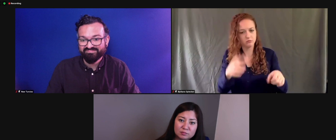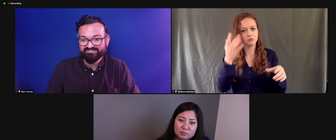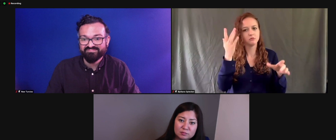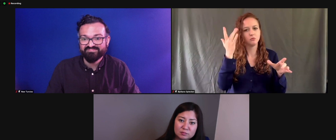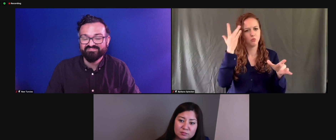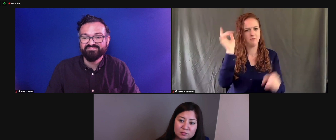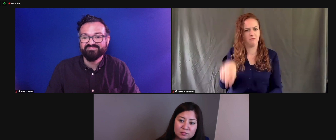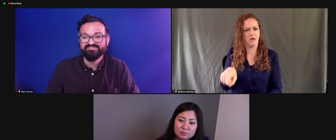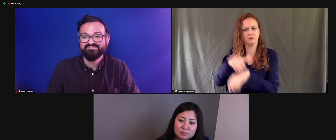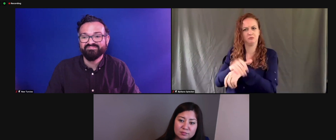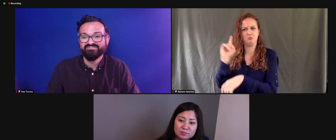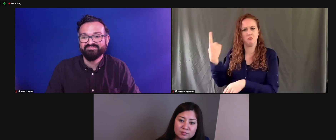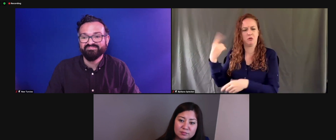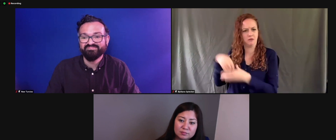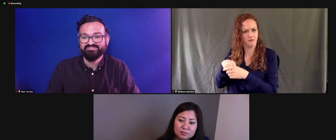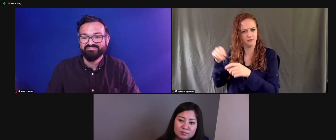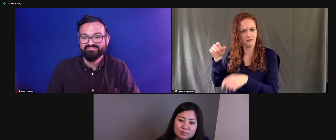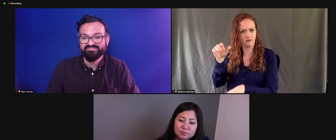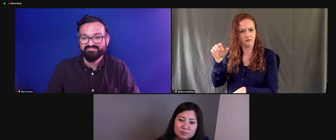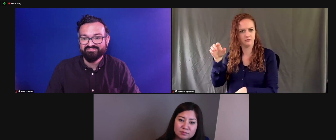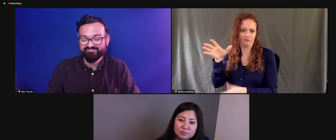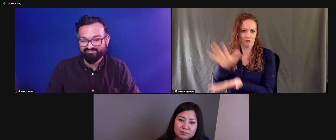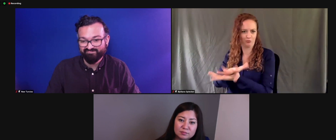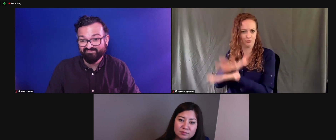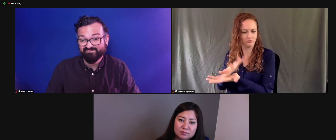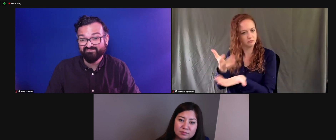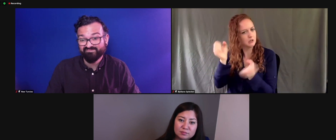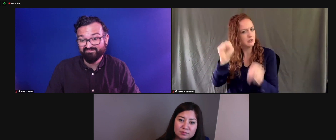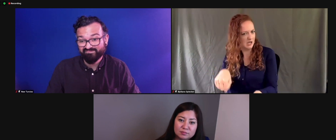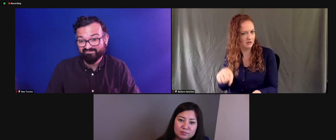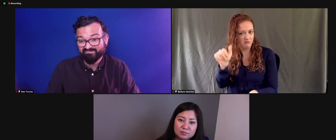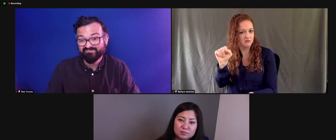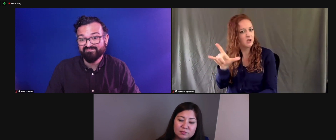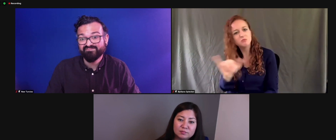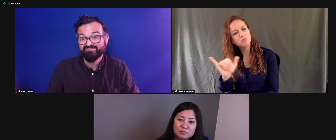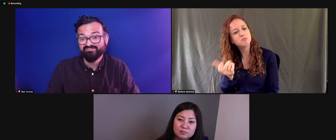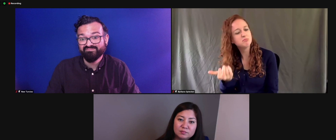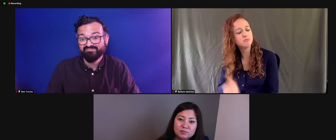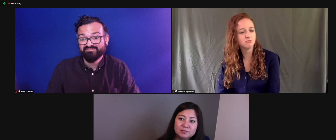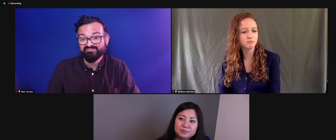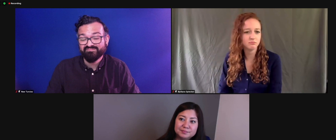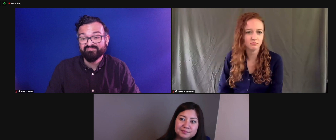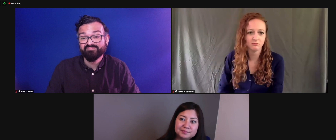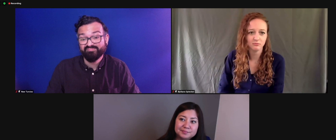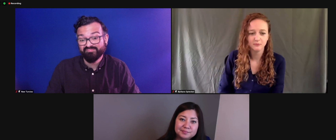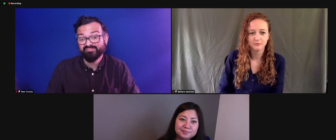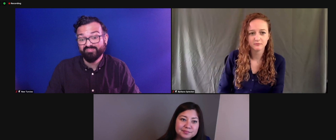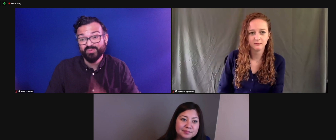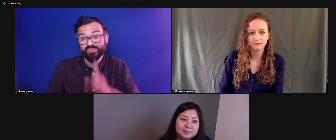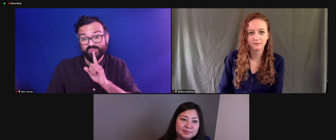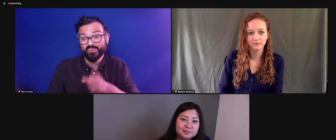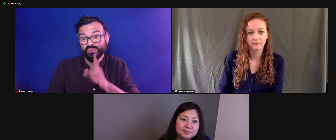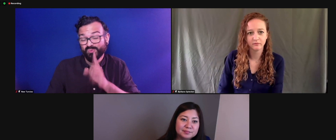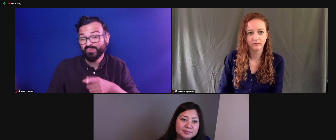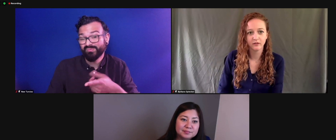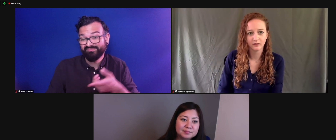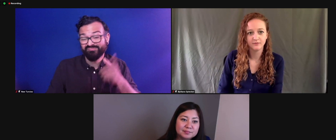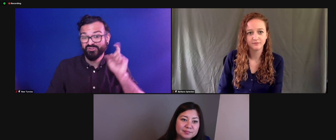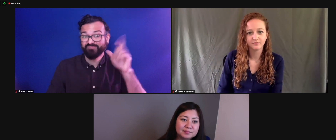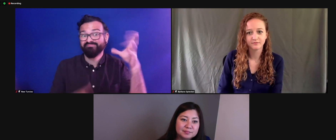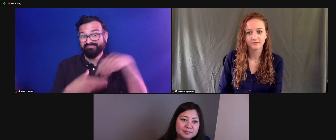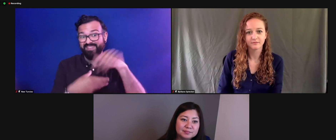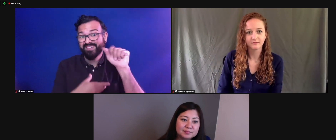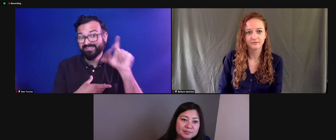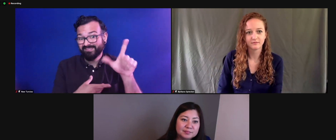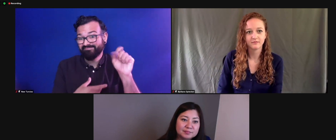course be difficult. You know, that's the $1 million question, definitely. I also want to add that students learning ASL and taking